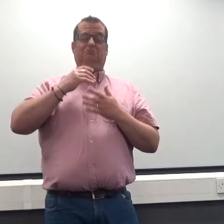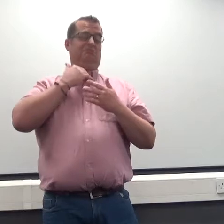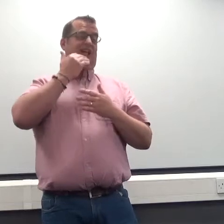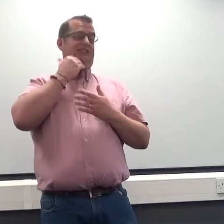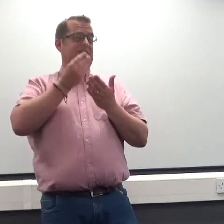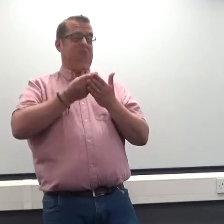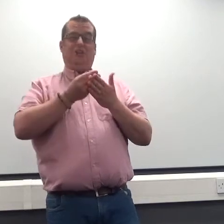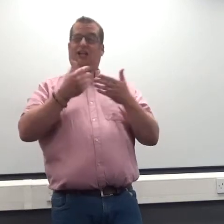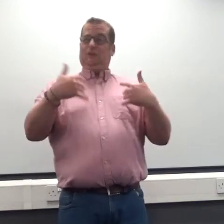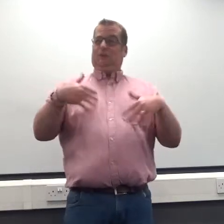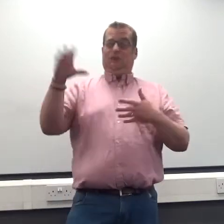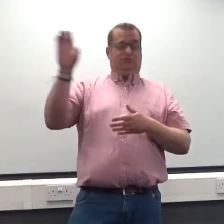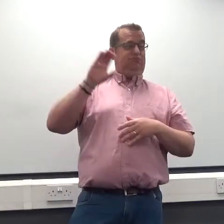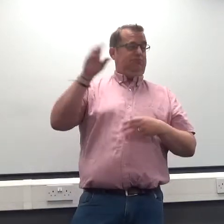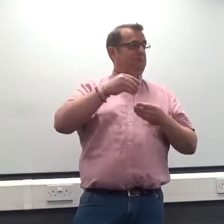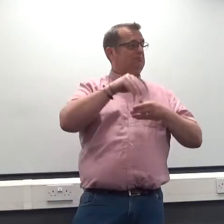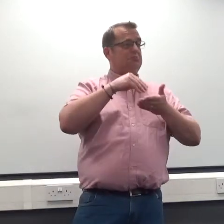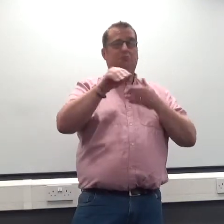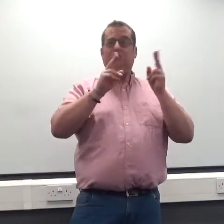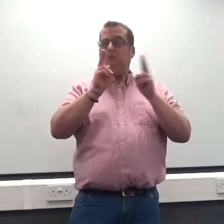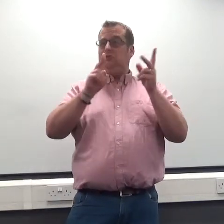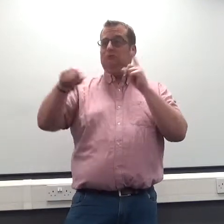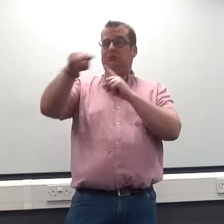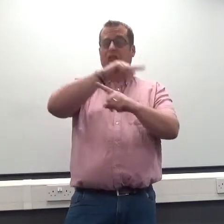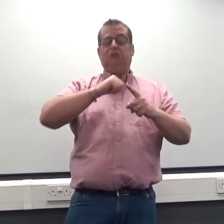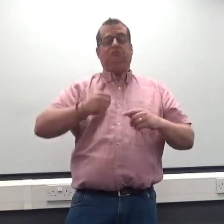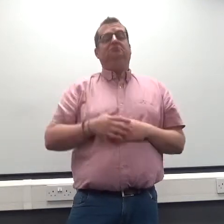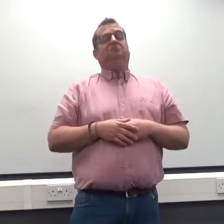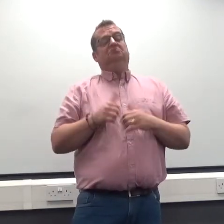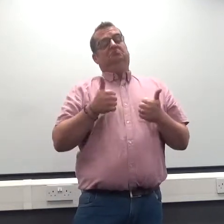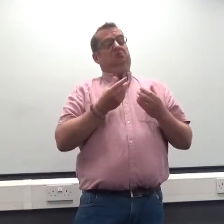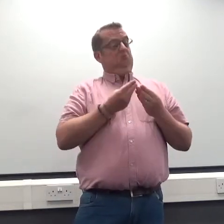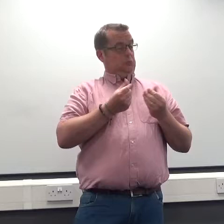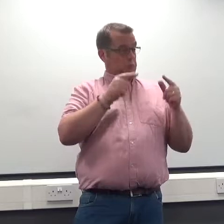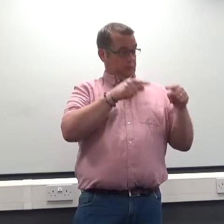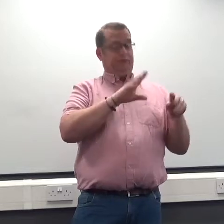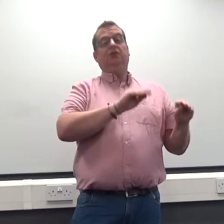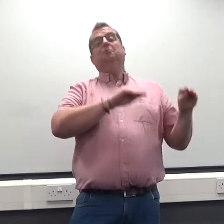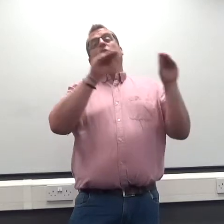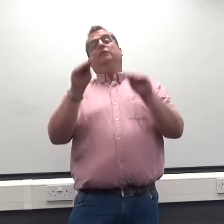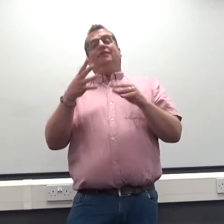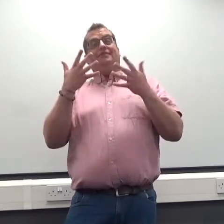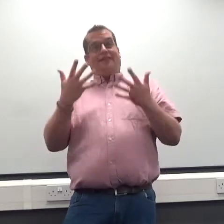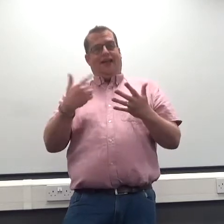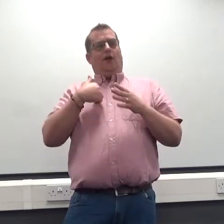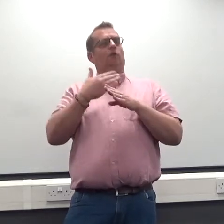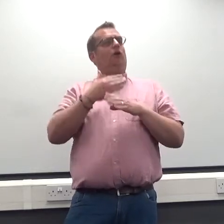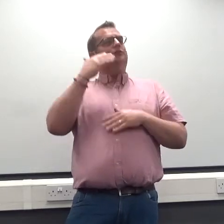had plenty of access to be able to pay for the expenses for interpreters and so on, in order for me to do my job.